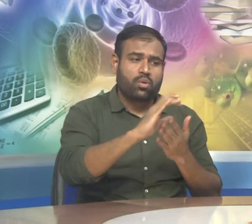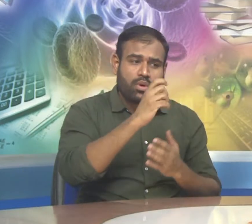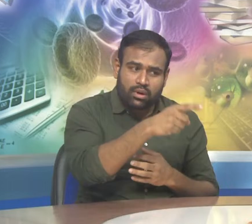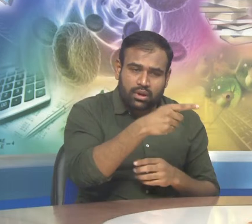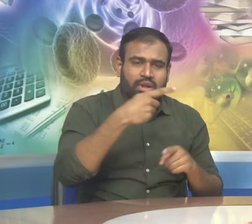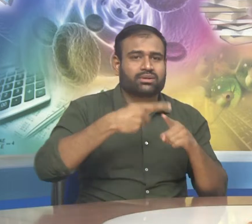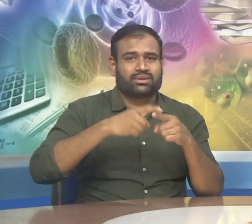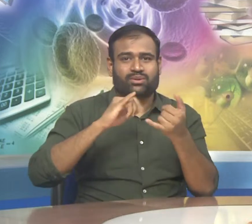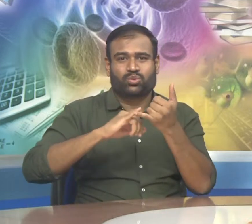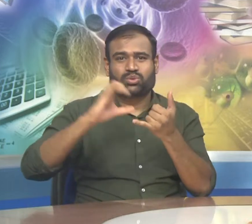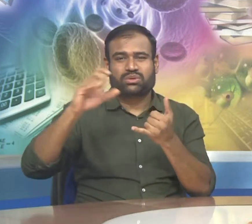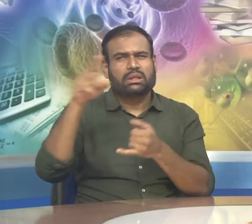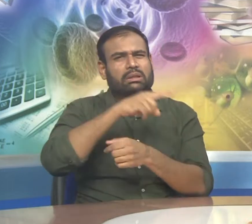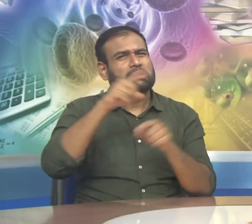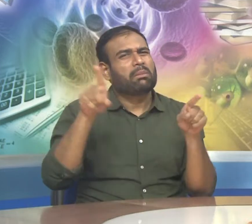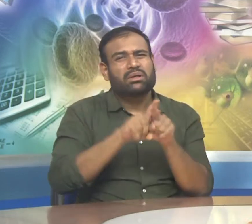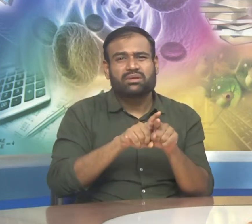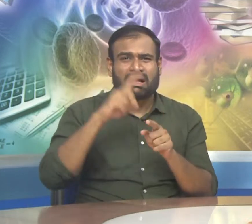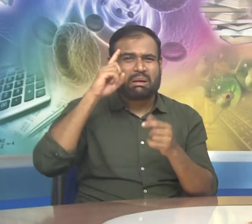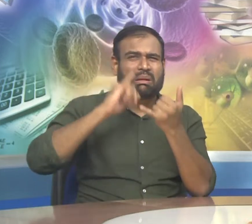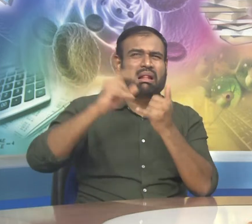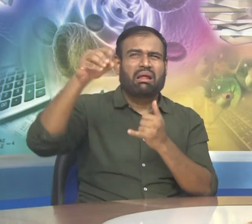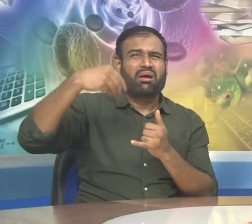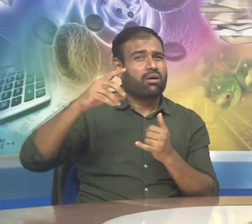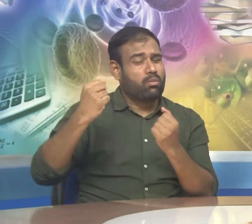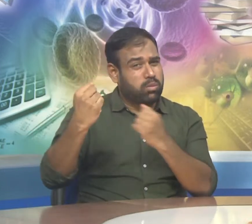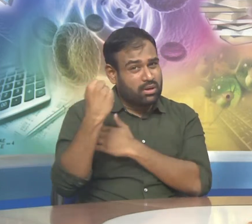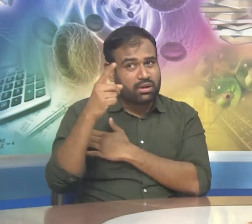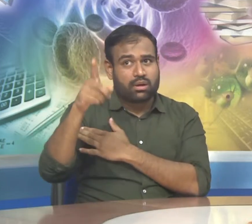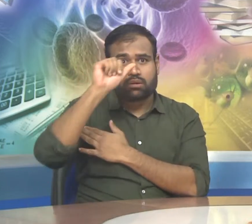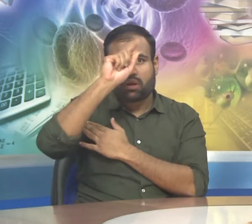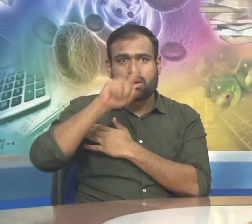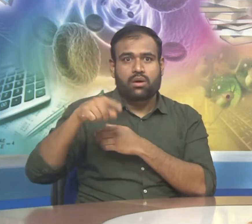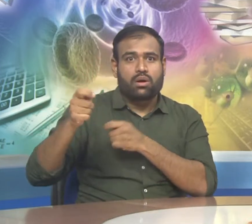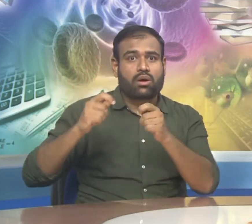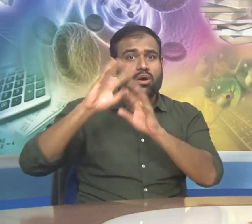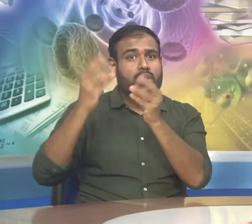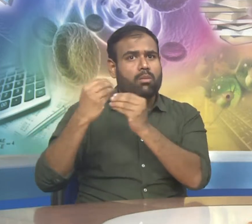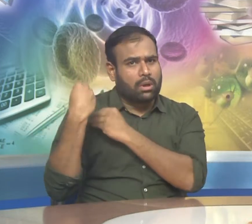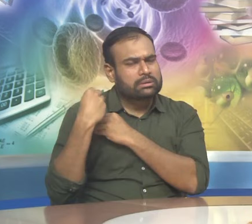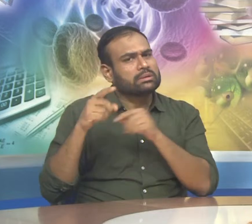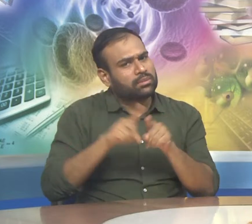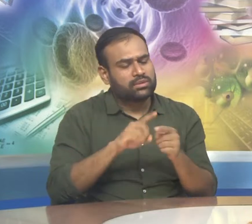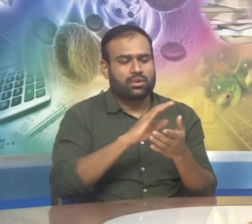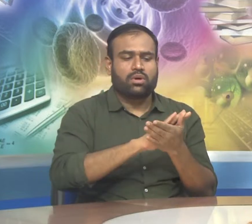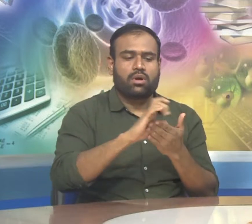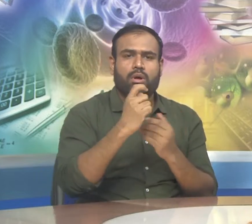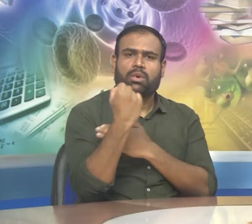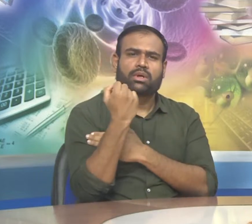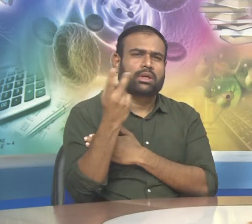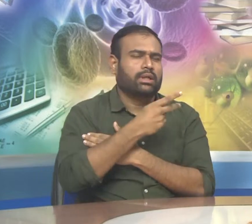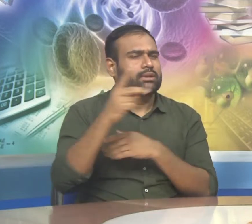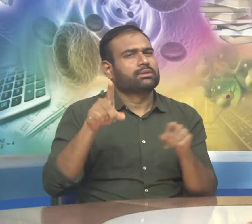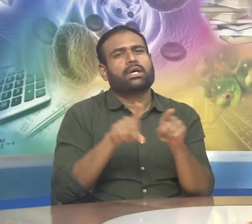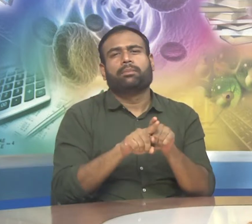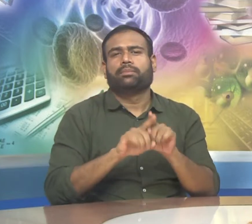original jurisdiction of the High Courts and is not derogatory to similar